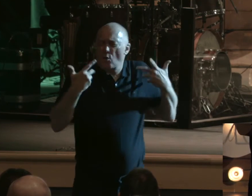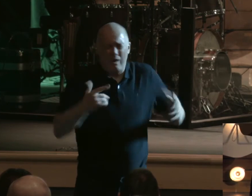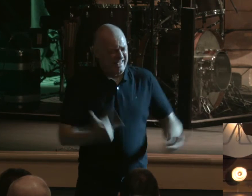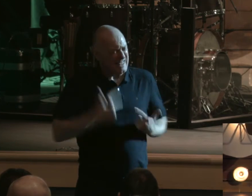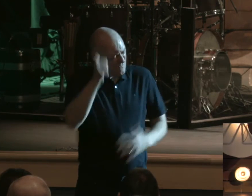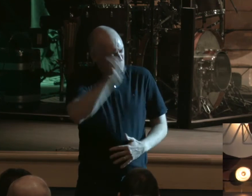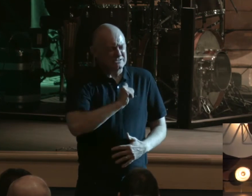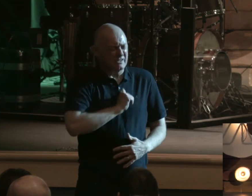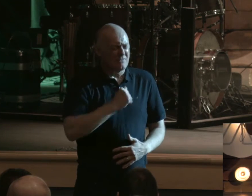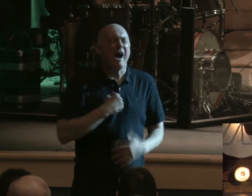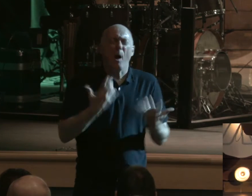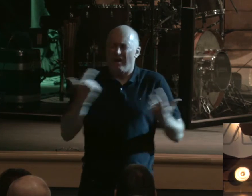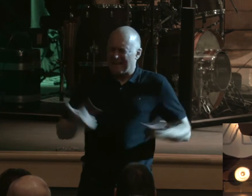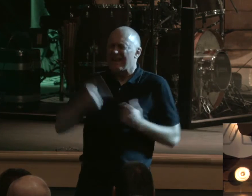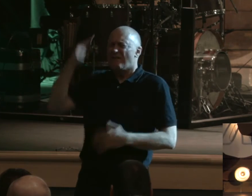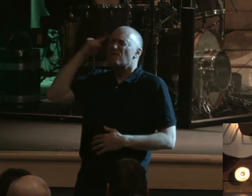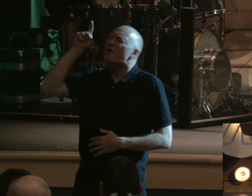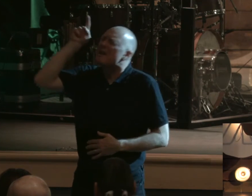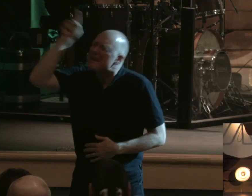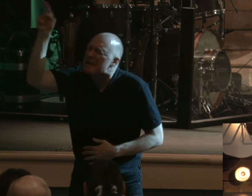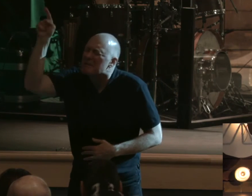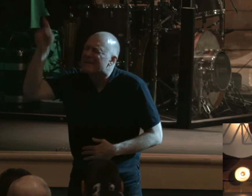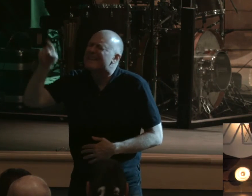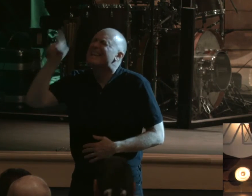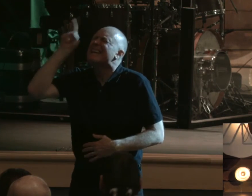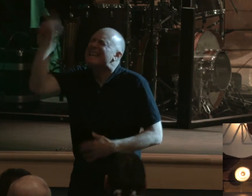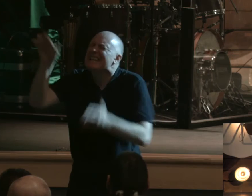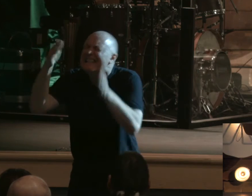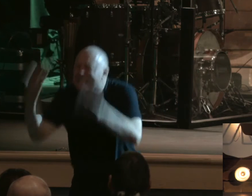yourself but for Him who for your sake